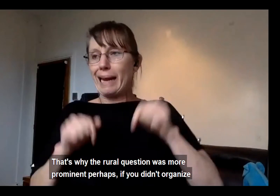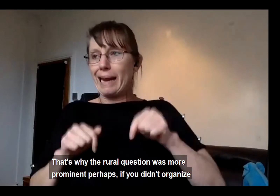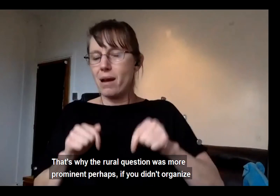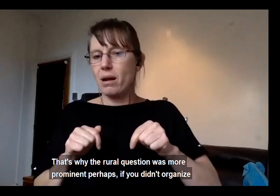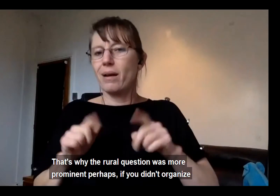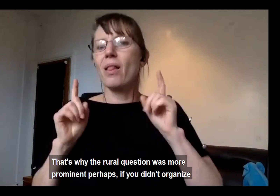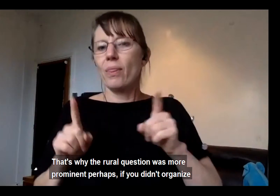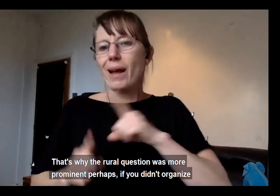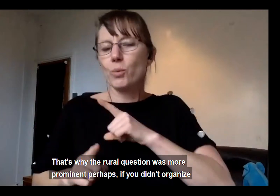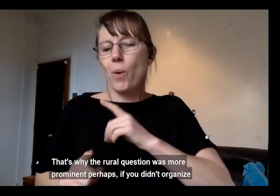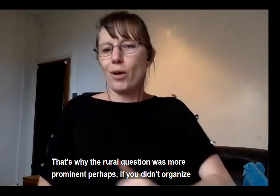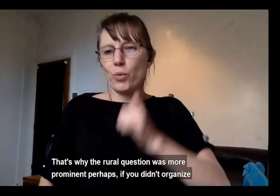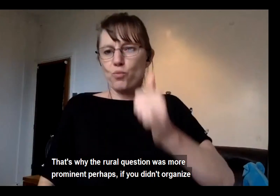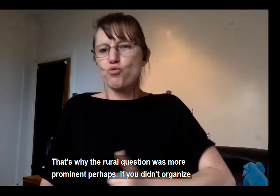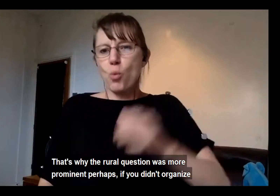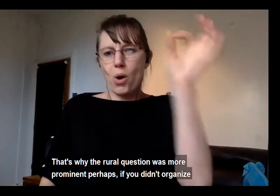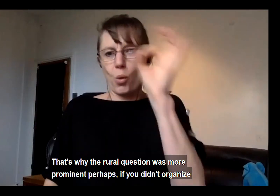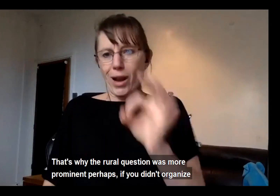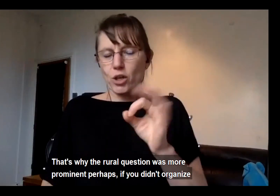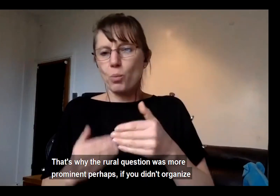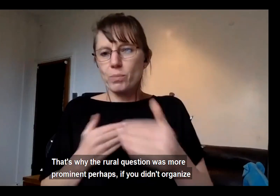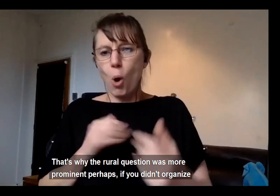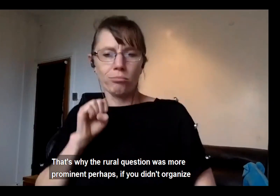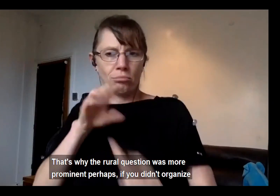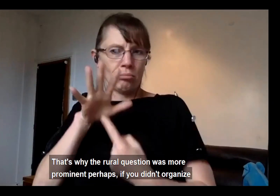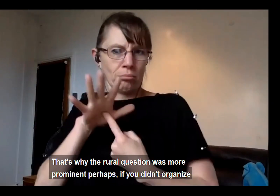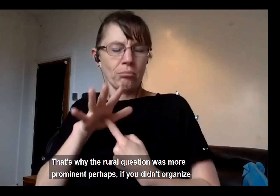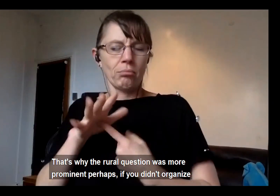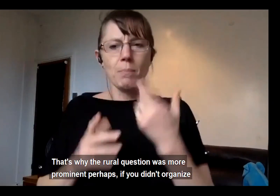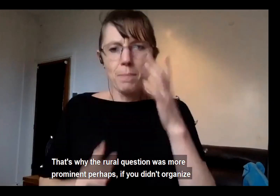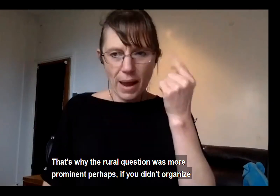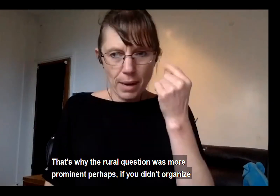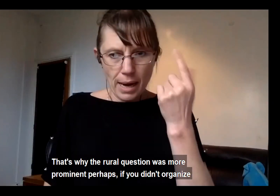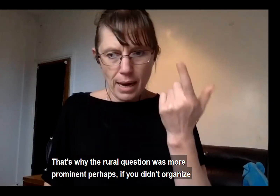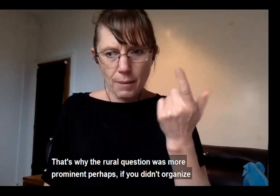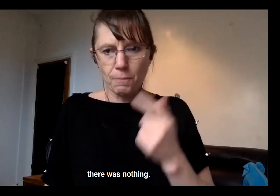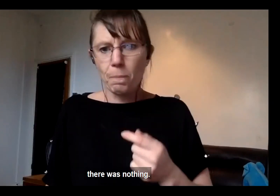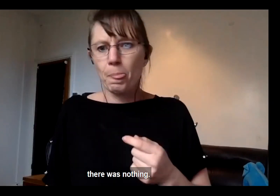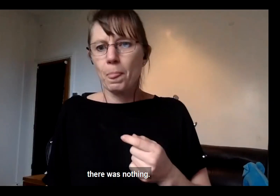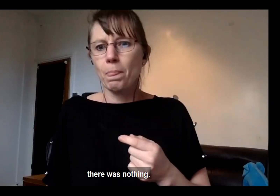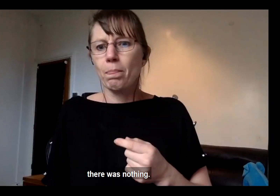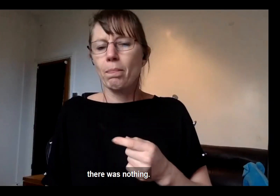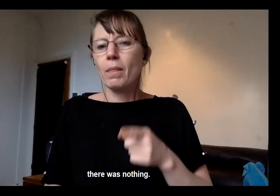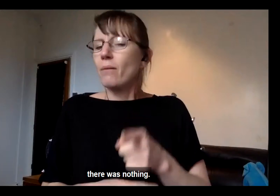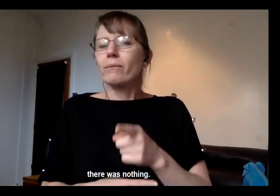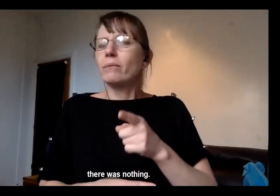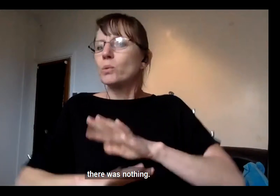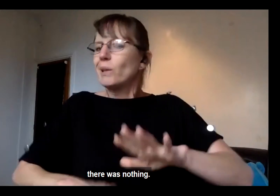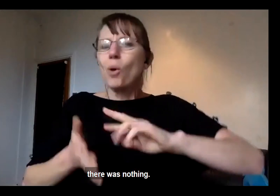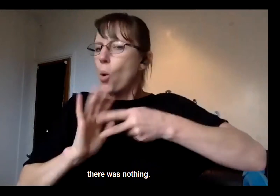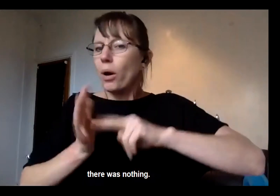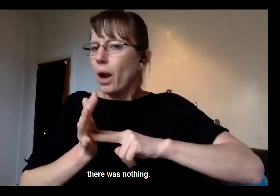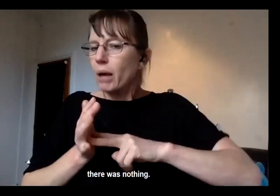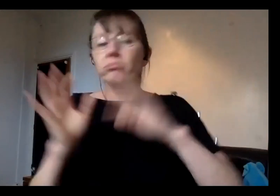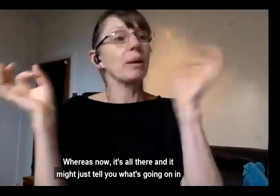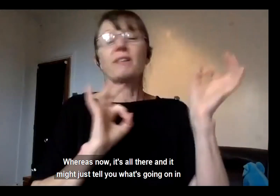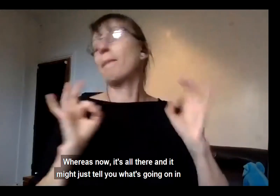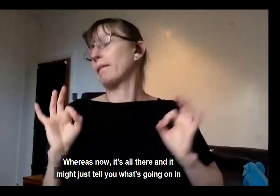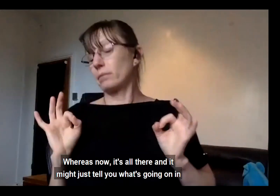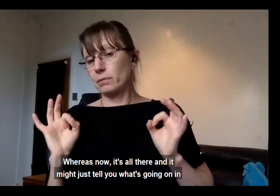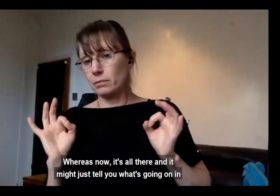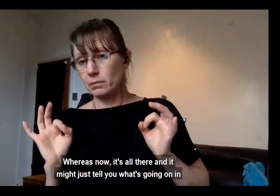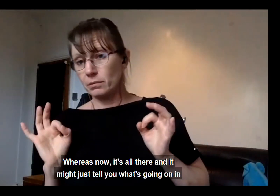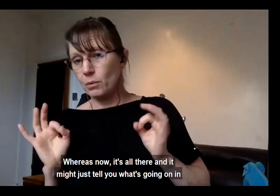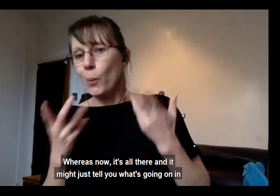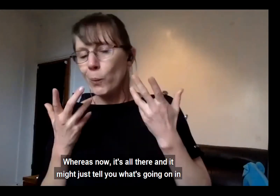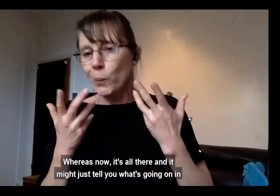why the rural question was more prominent, perhaps. If you didn't organise, there was nothing.